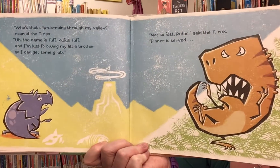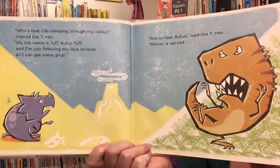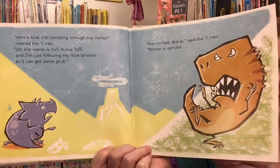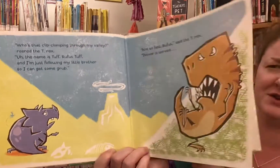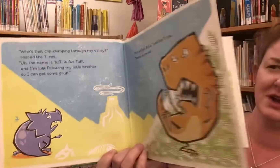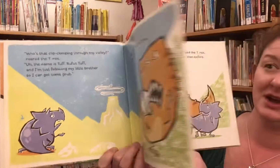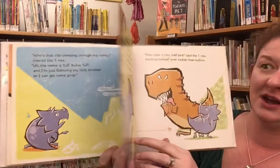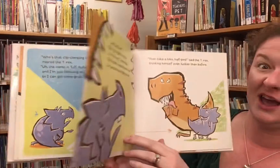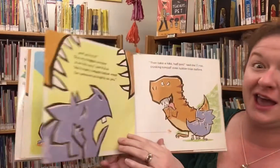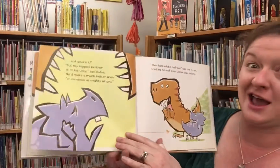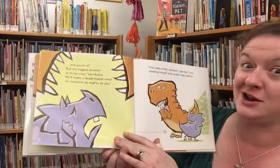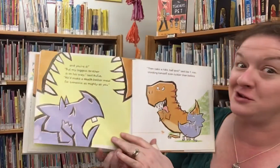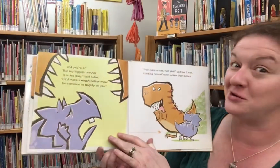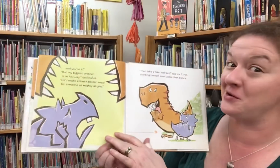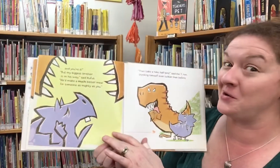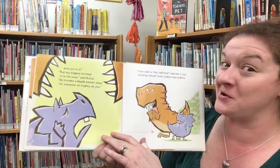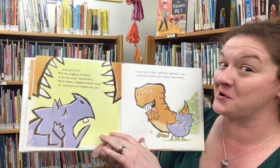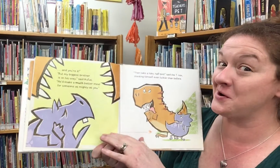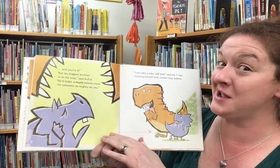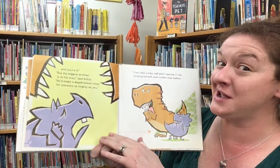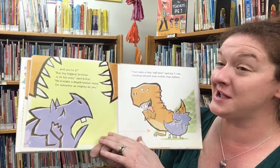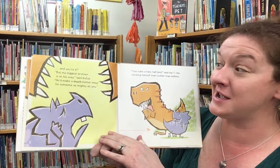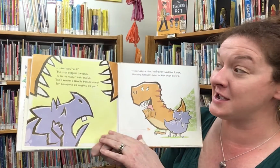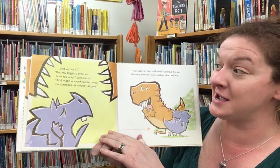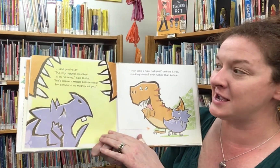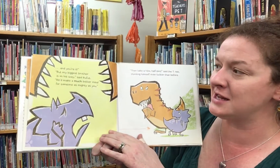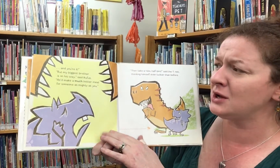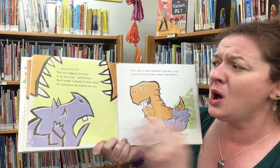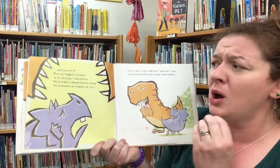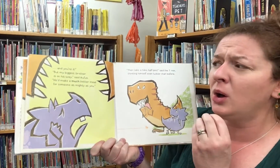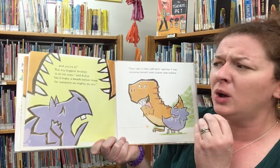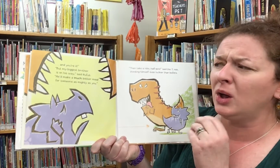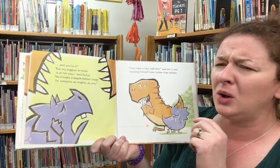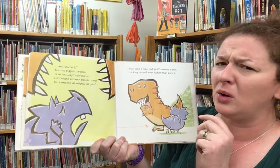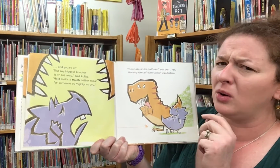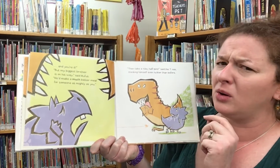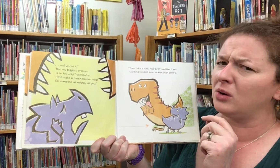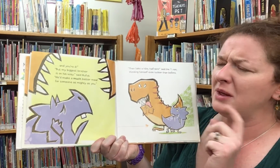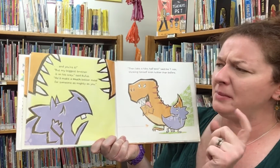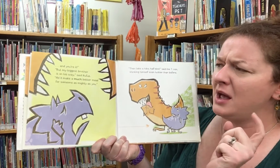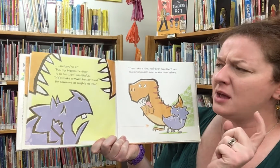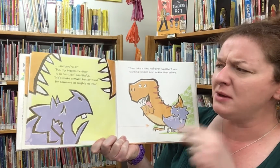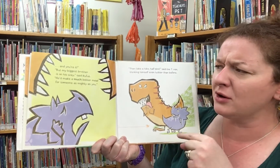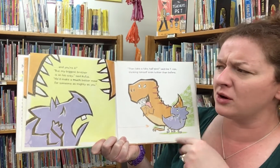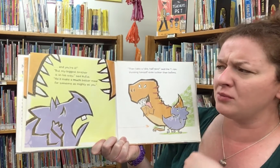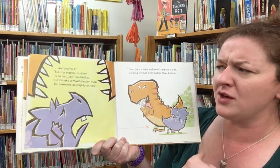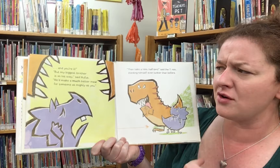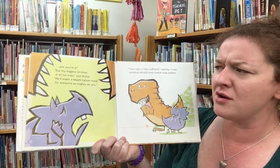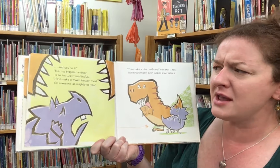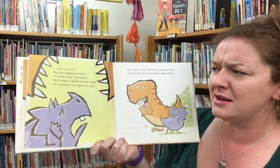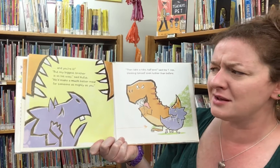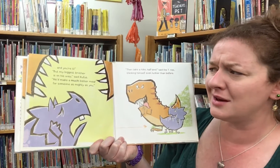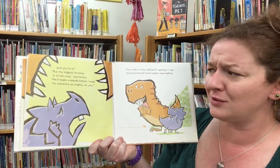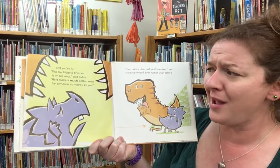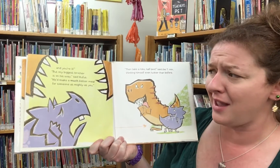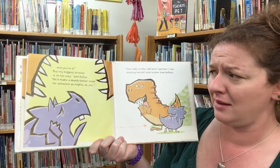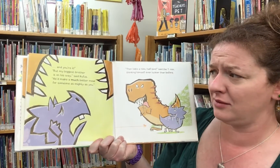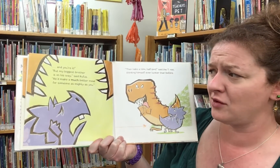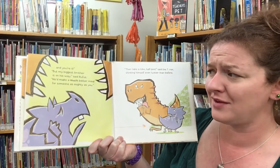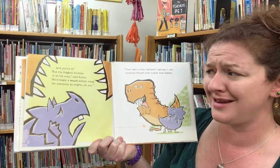served, and you're it." But my bigger brother is on his way," said Rufus, "and he'd